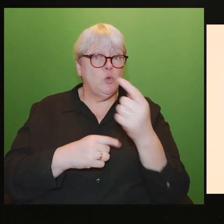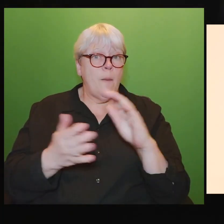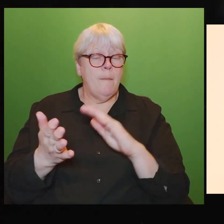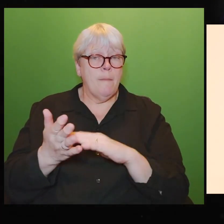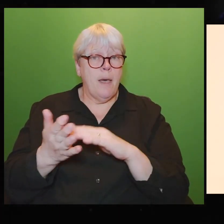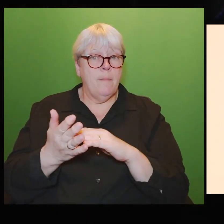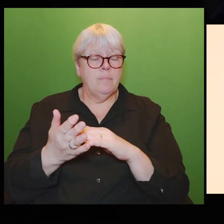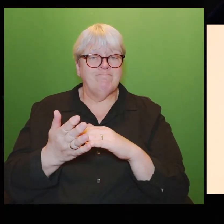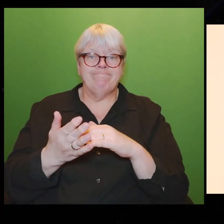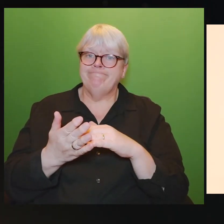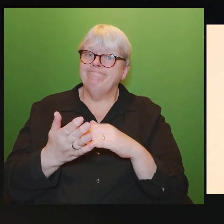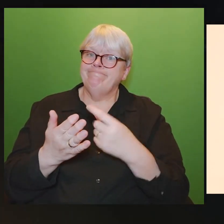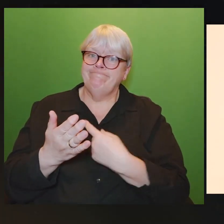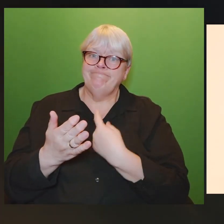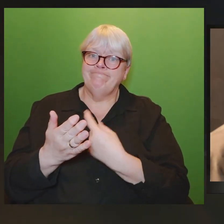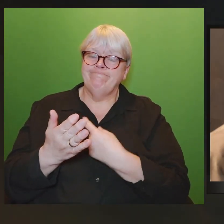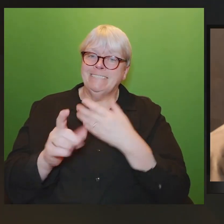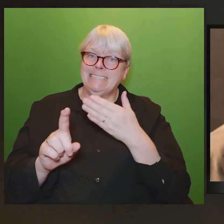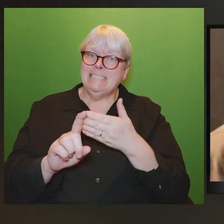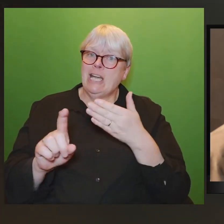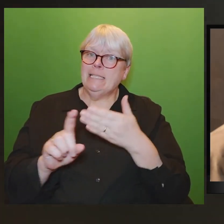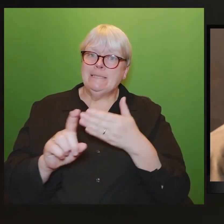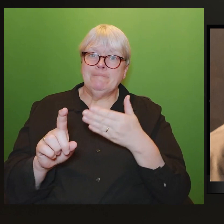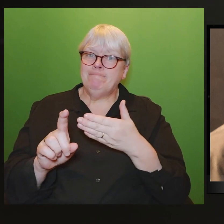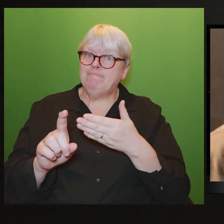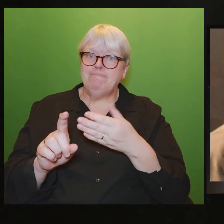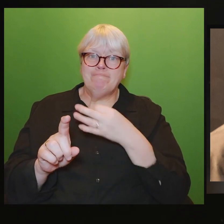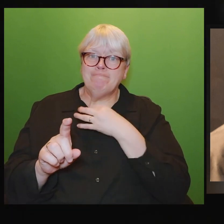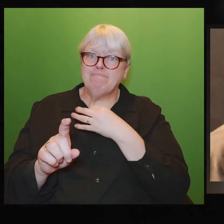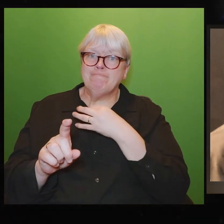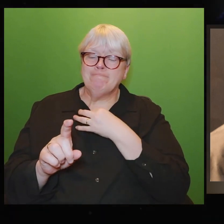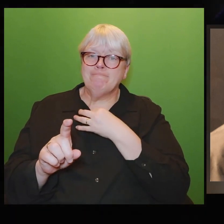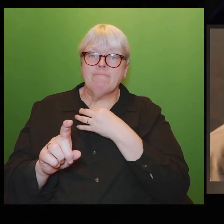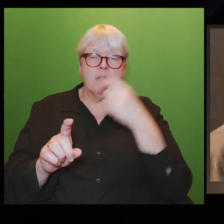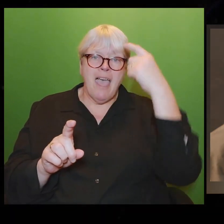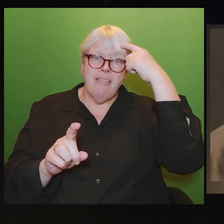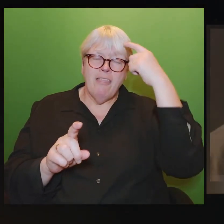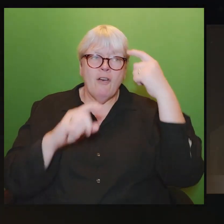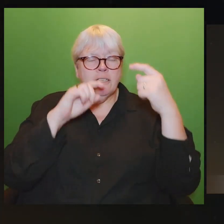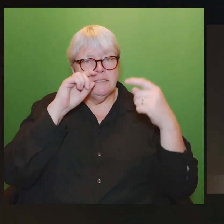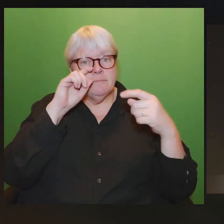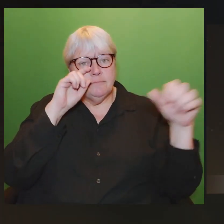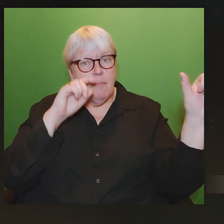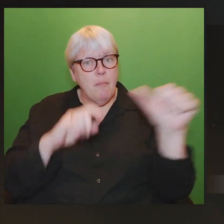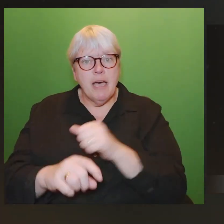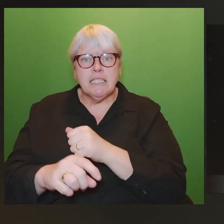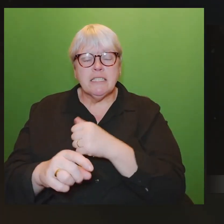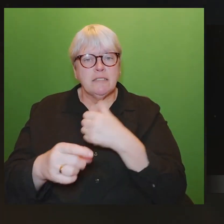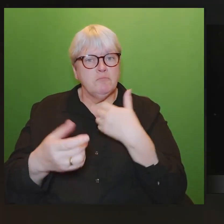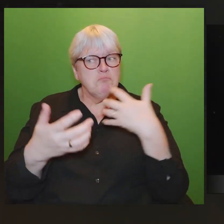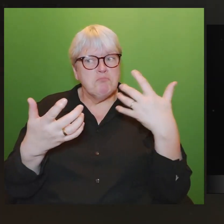I realised that actually there was no leads for my grandmother. My mum had met her briefly in the